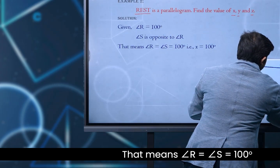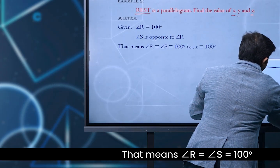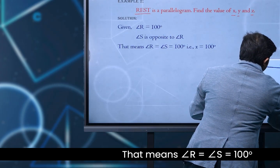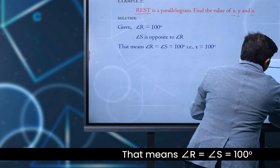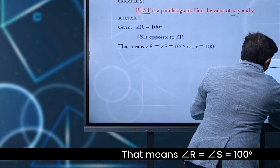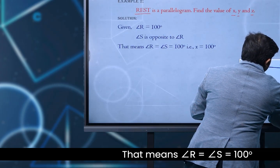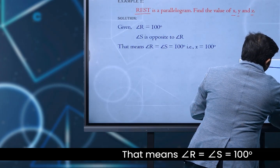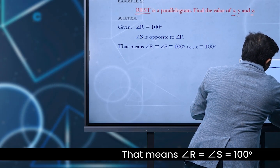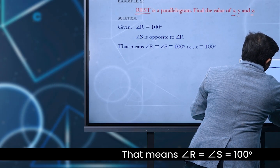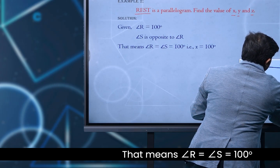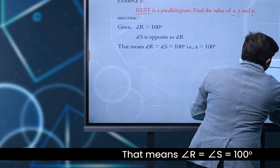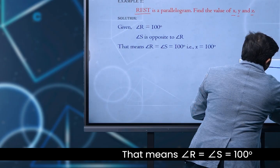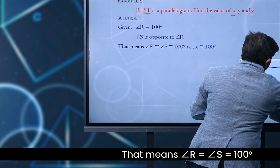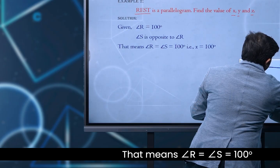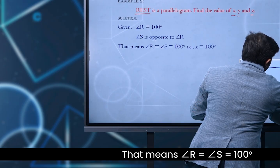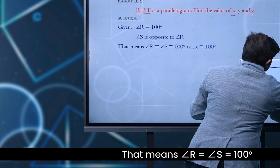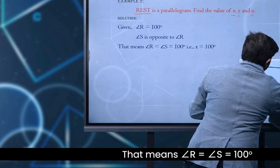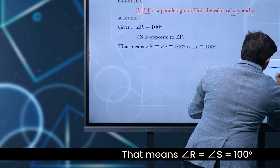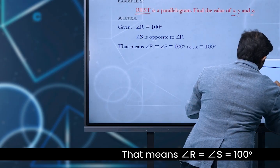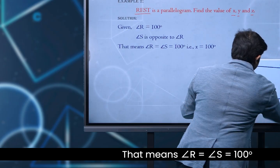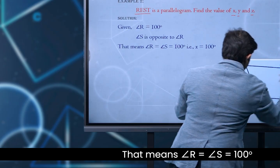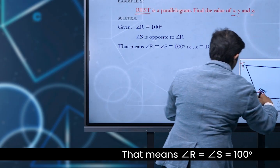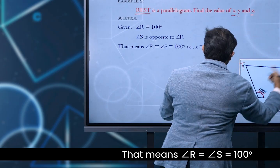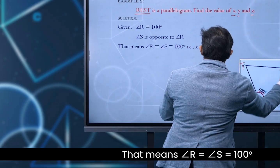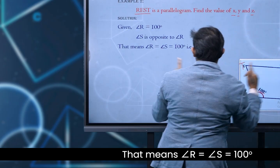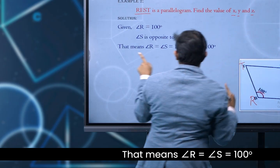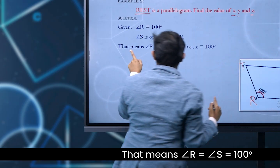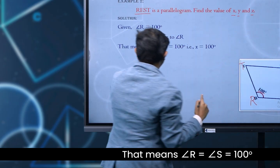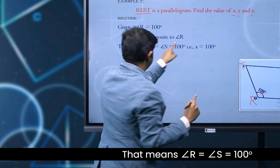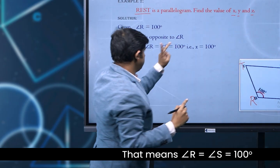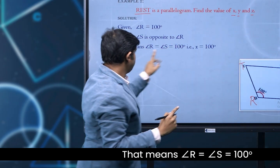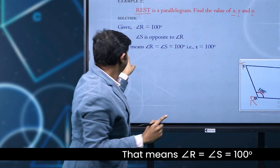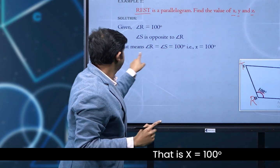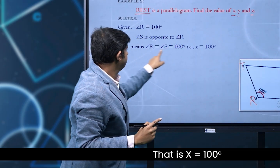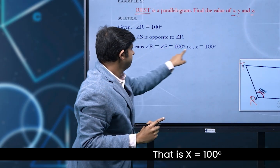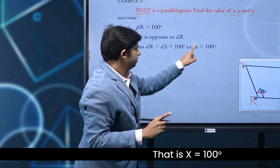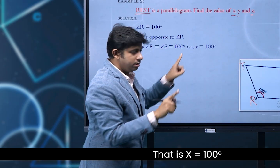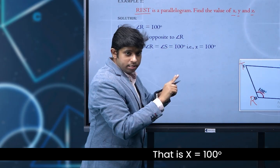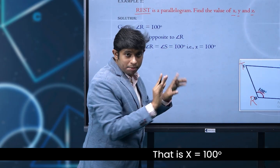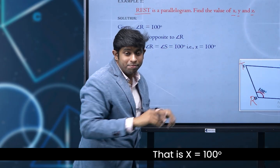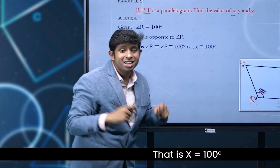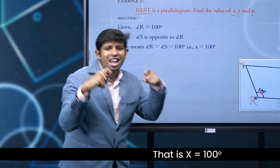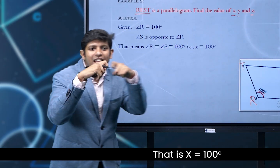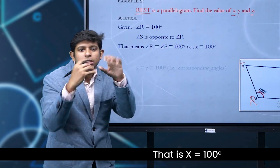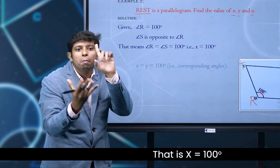means, angle R is equal to angle S is equal to 100 degrees. That is, x equals to 100